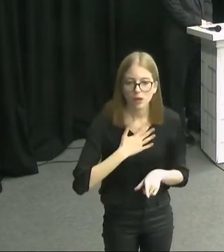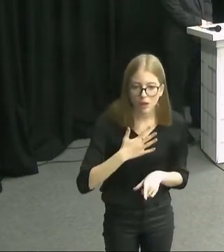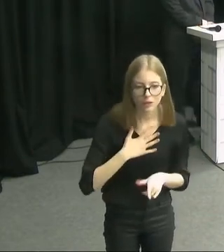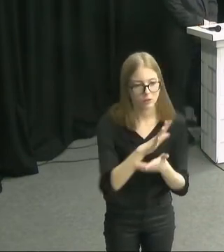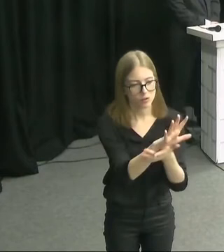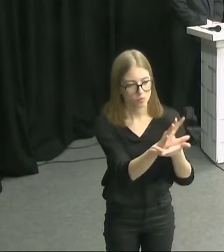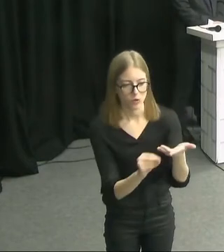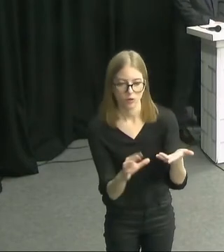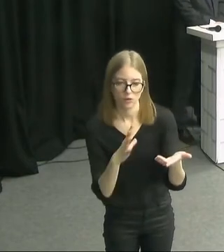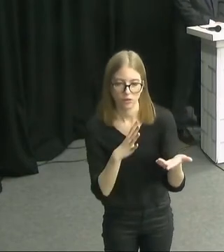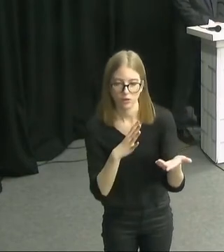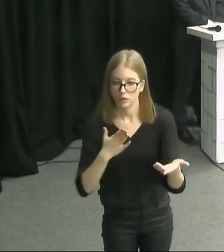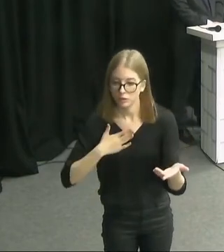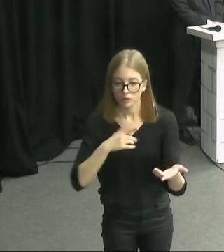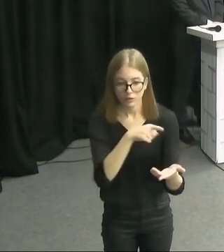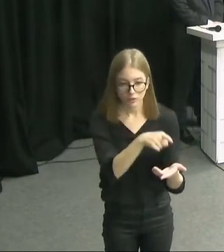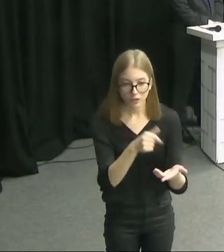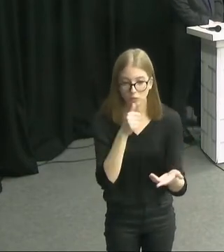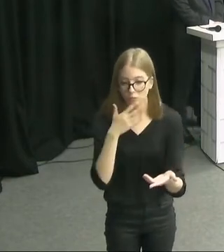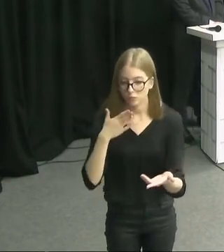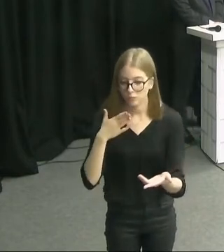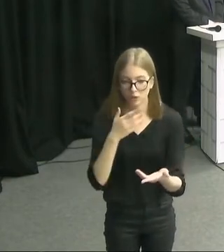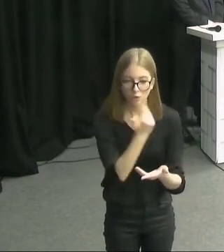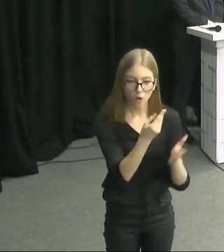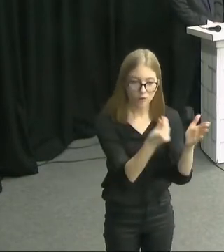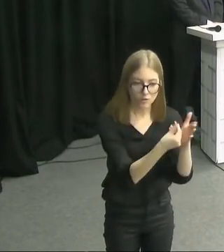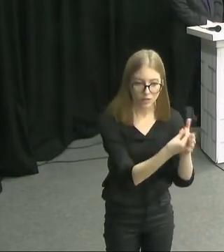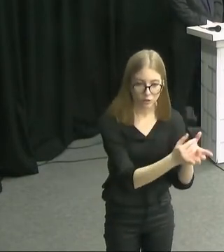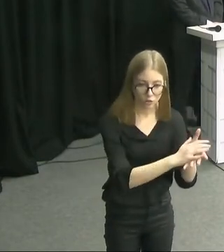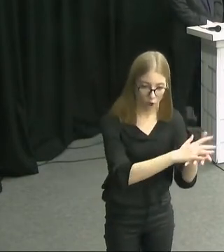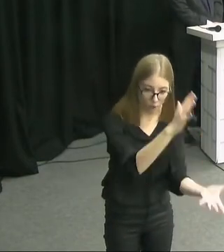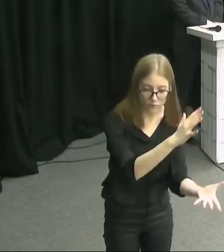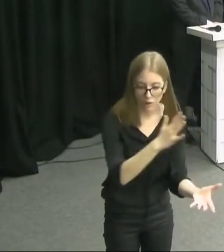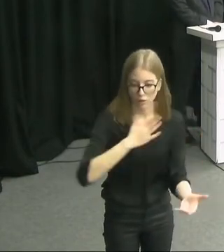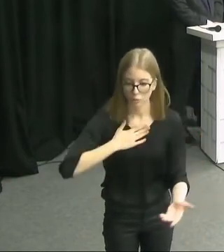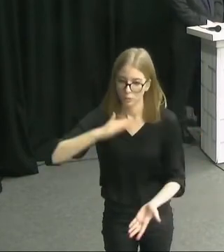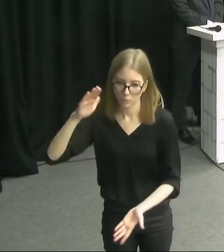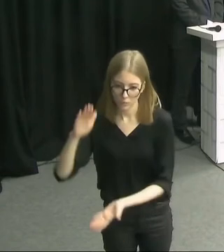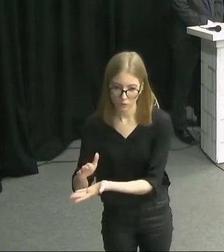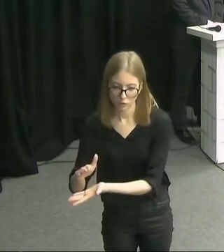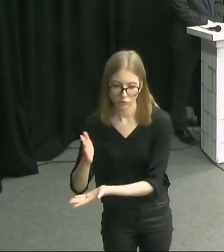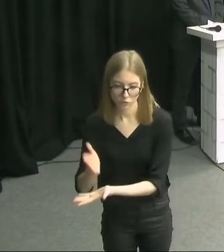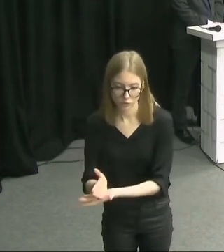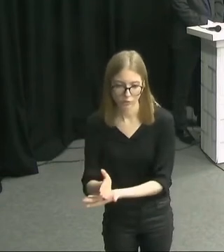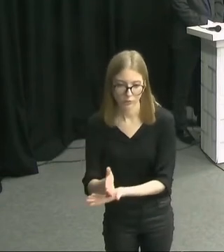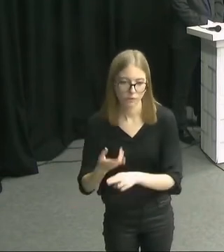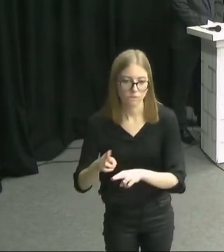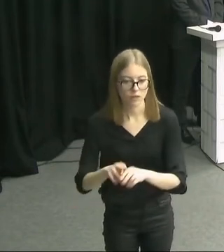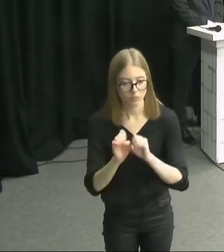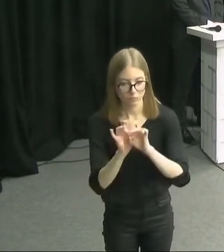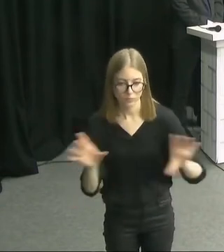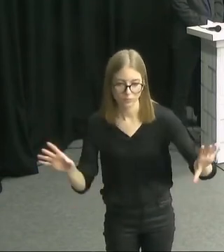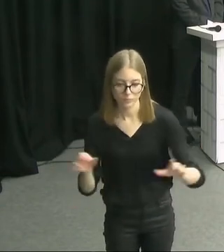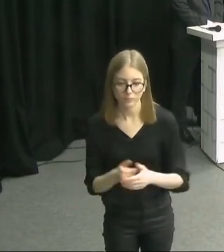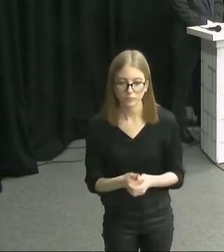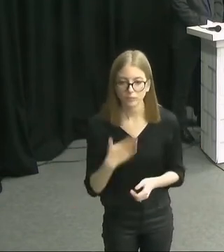are we doing? We're creating an alternative social network for the alumni. We have several